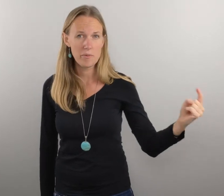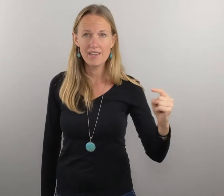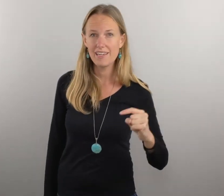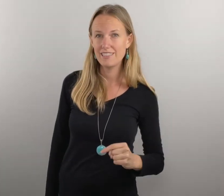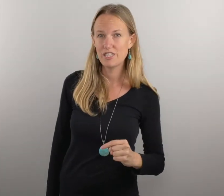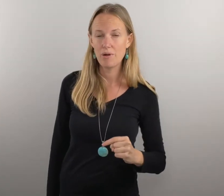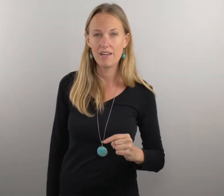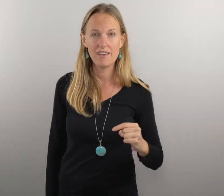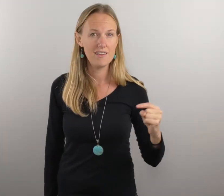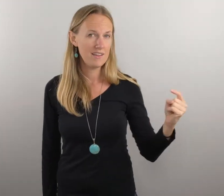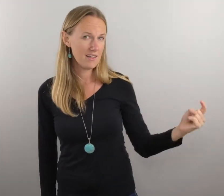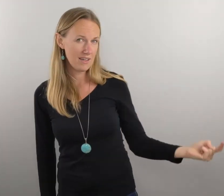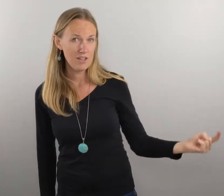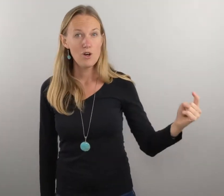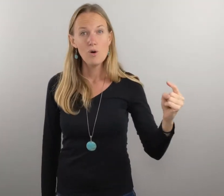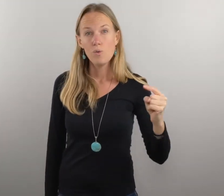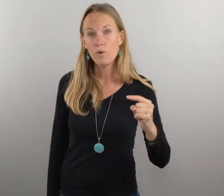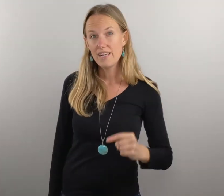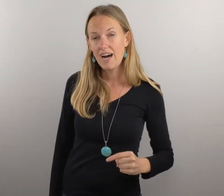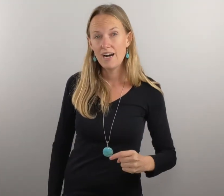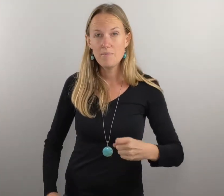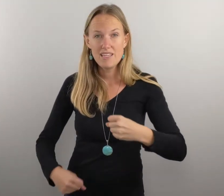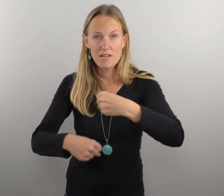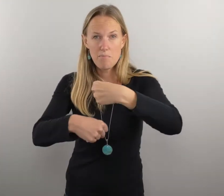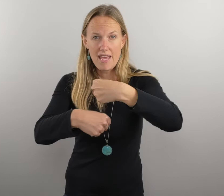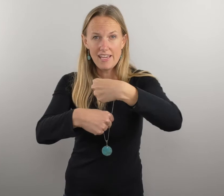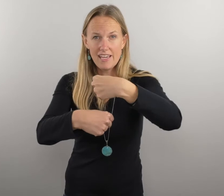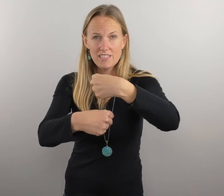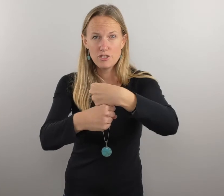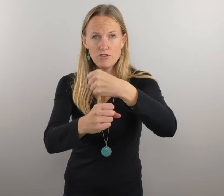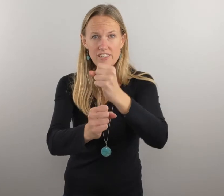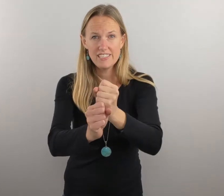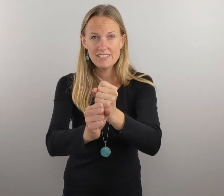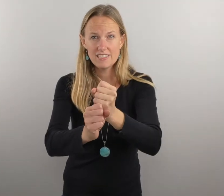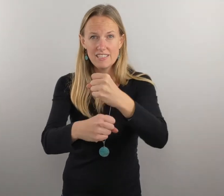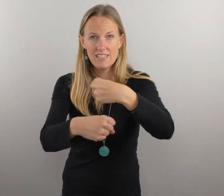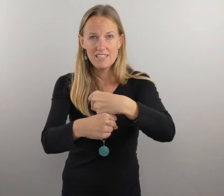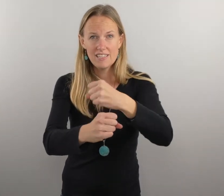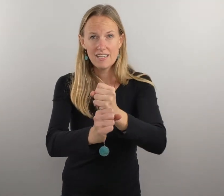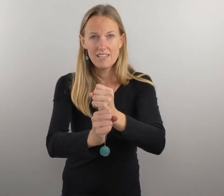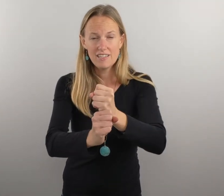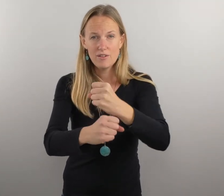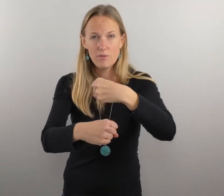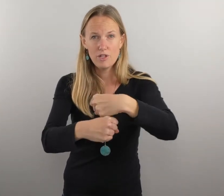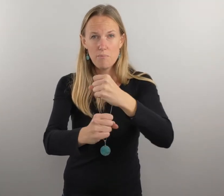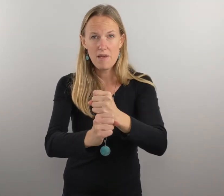body into your body, okay? Would come and then make 2 fists, okay? Would